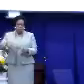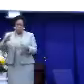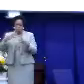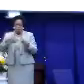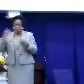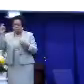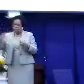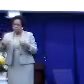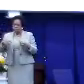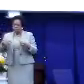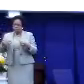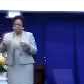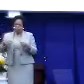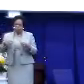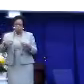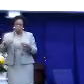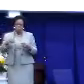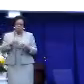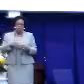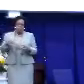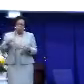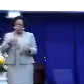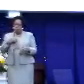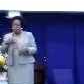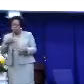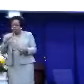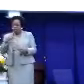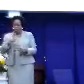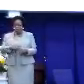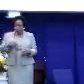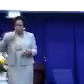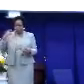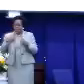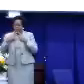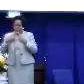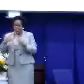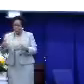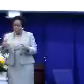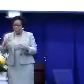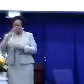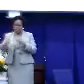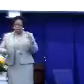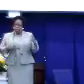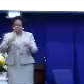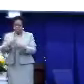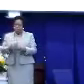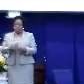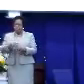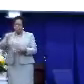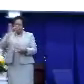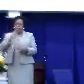have a moral compass that we can talk to the world with, and we can tell the world this is what God has